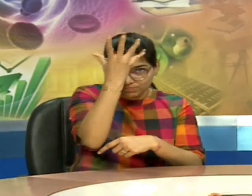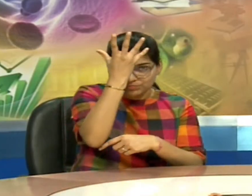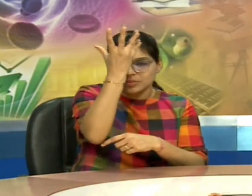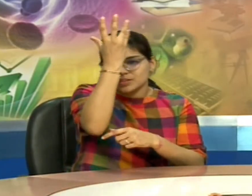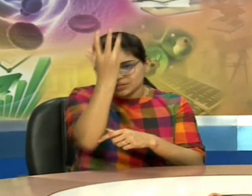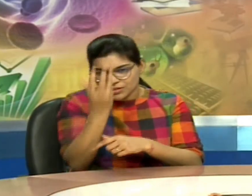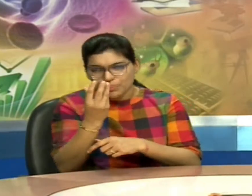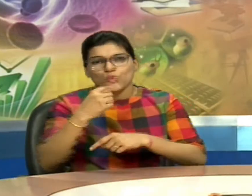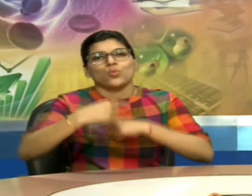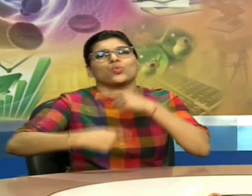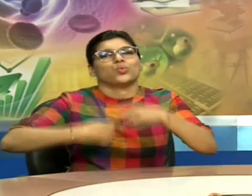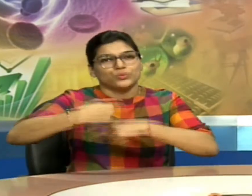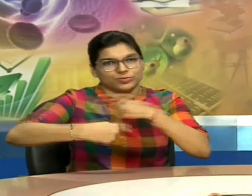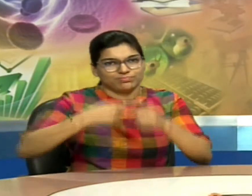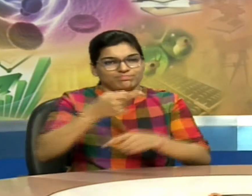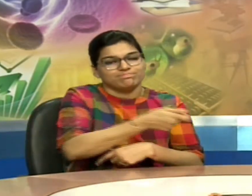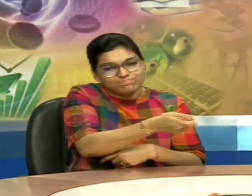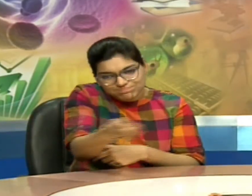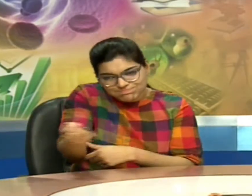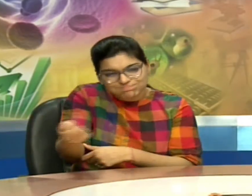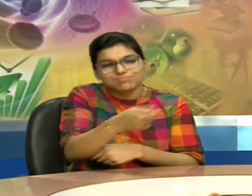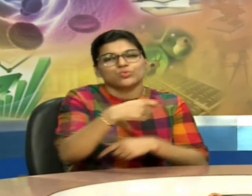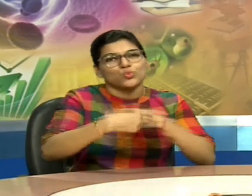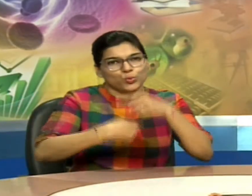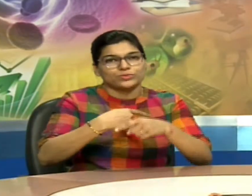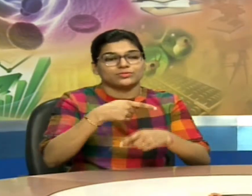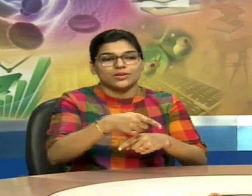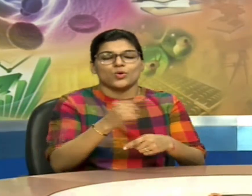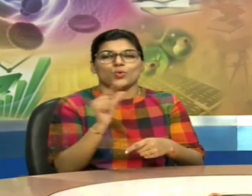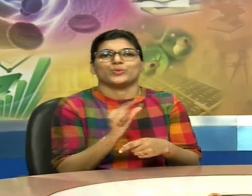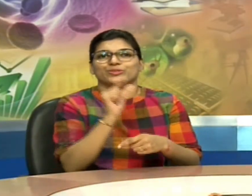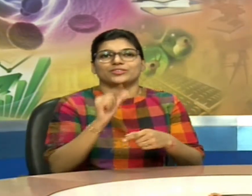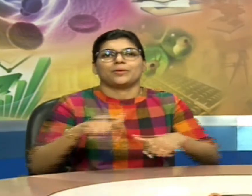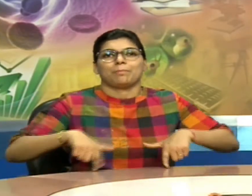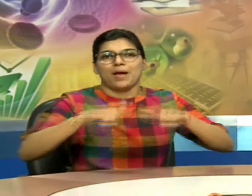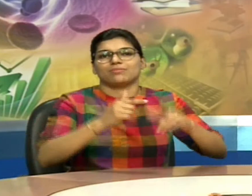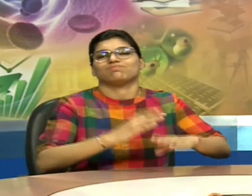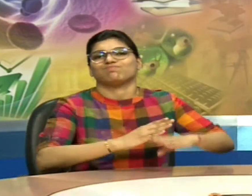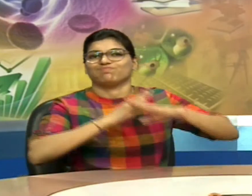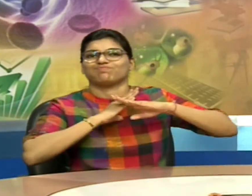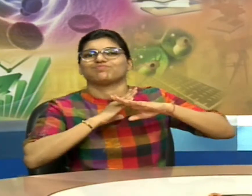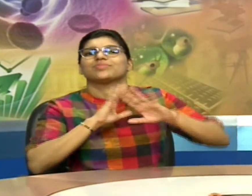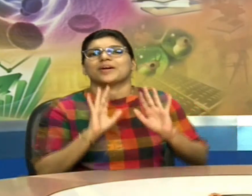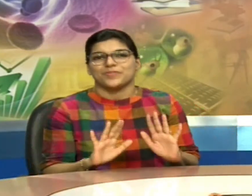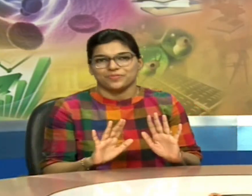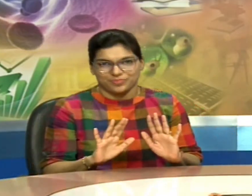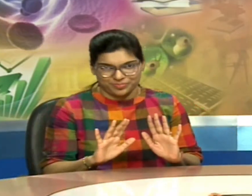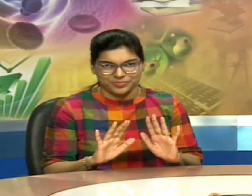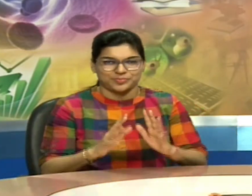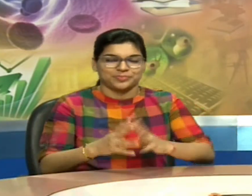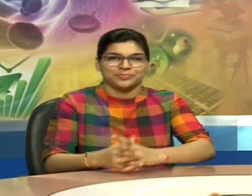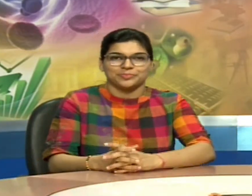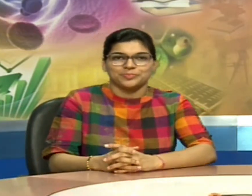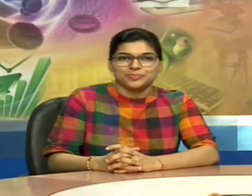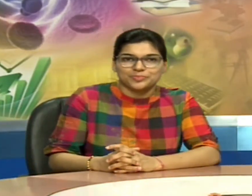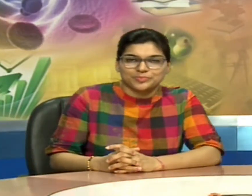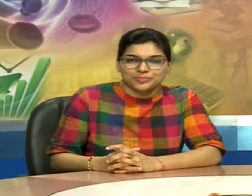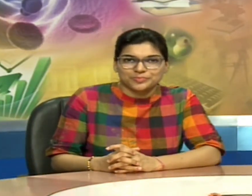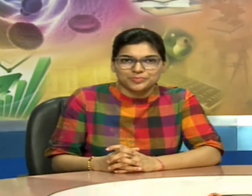We all know that we should give water to plants 2 times, in the morning and once in the evening. So because they protect